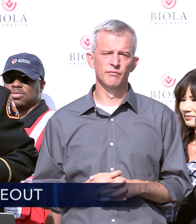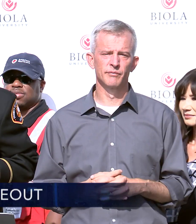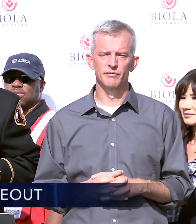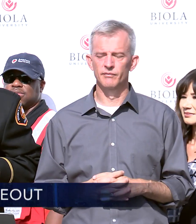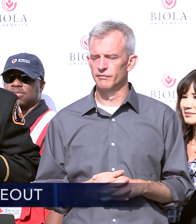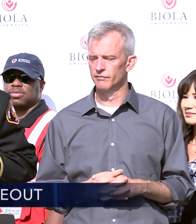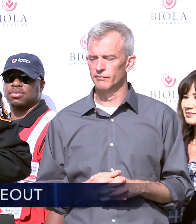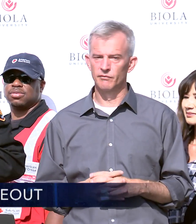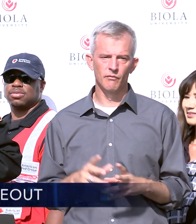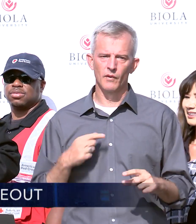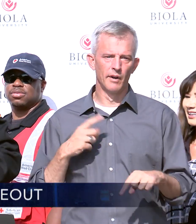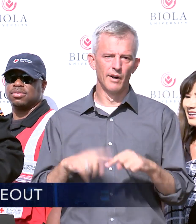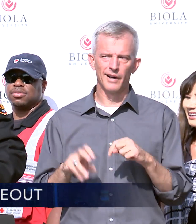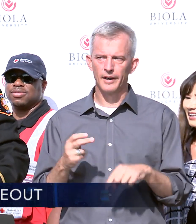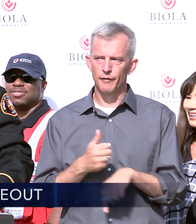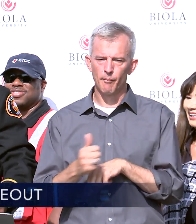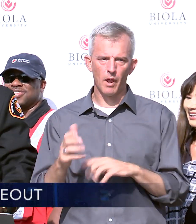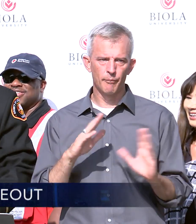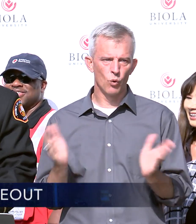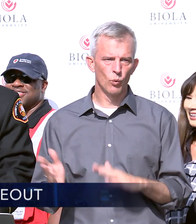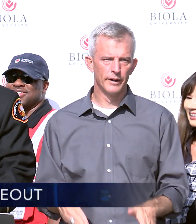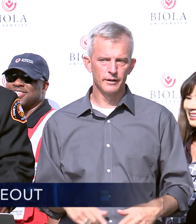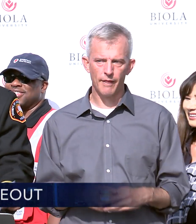I can't even blame the wind, right?